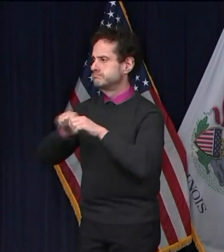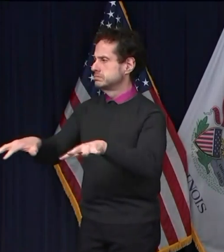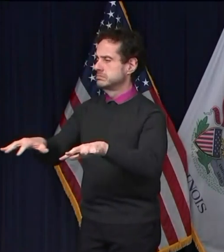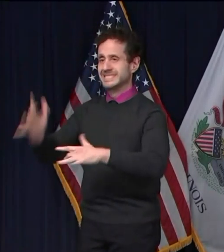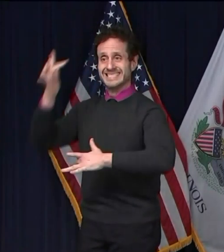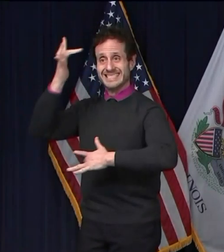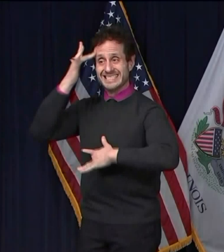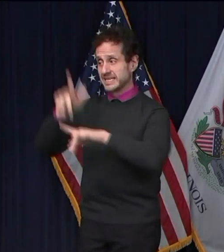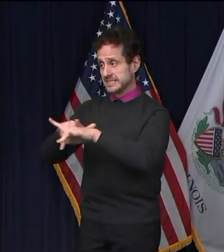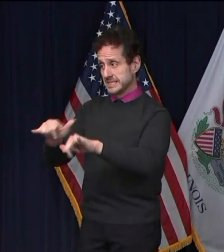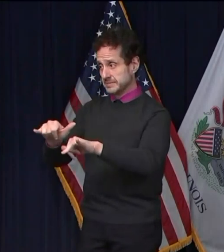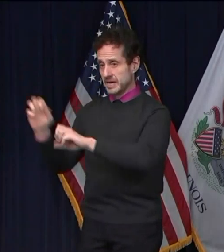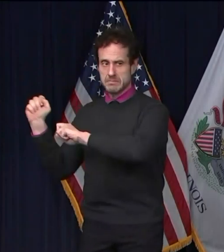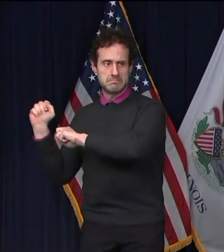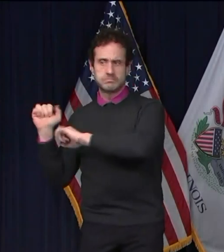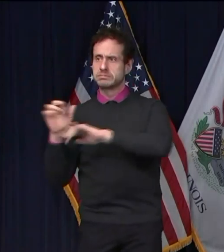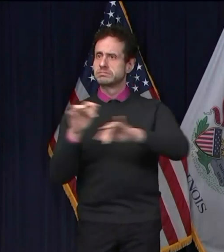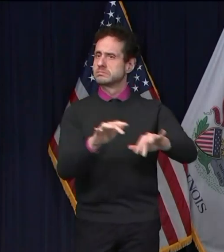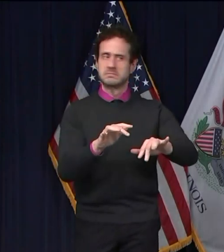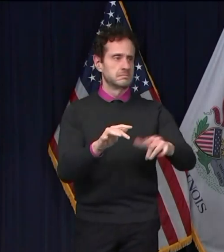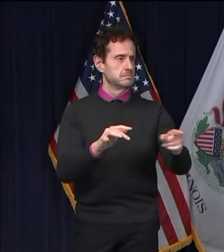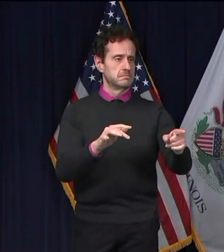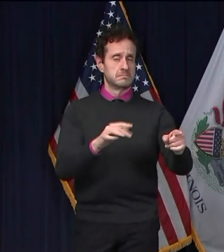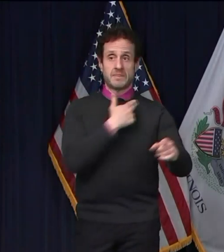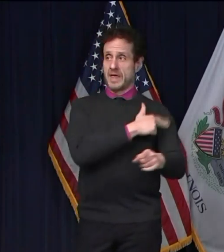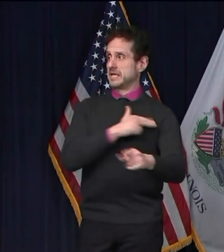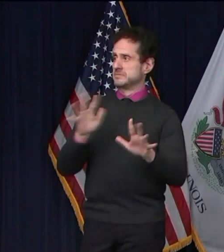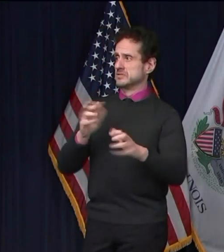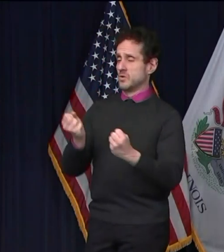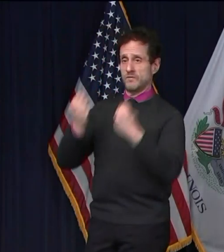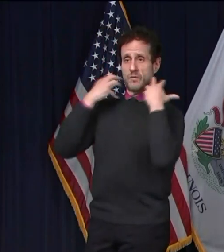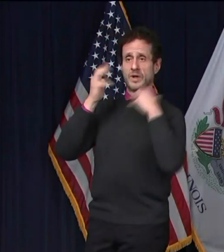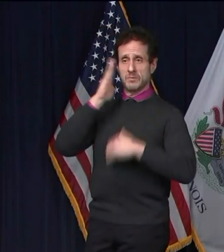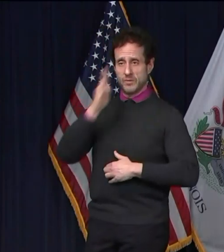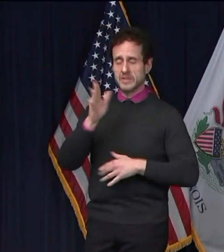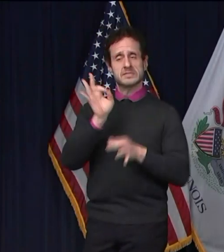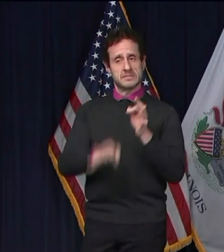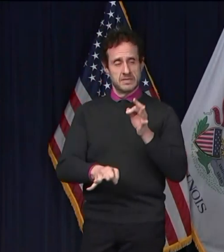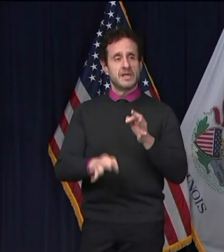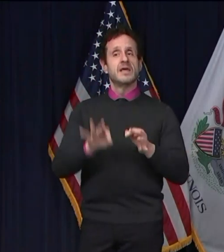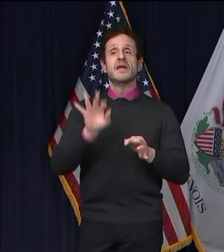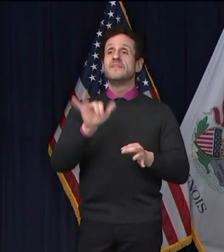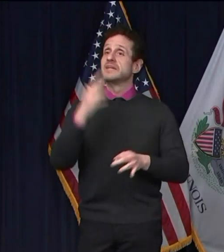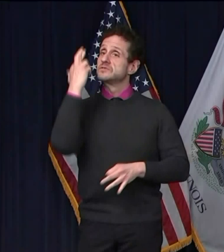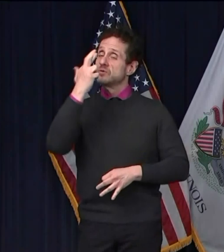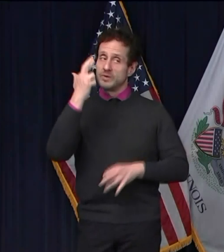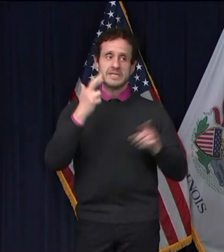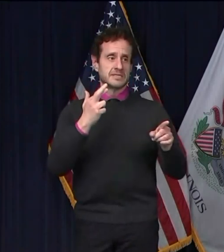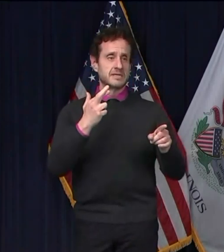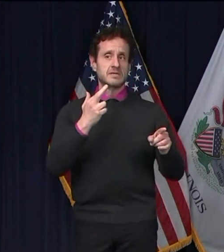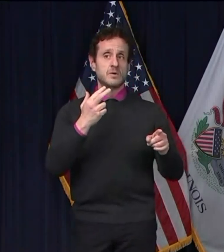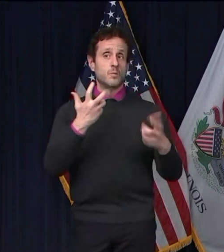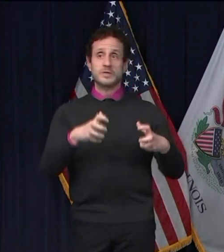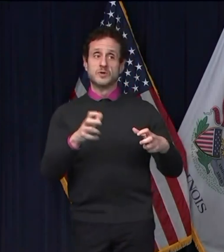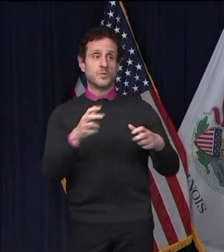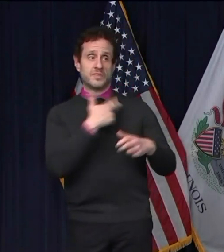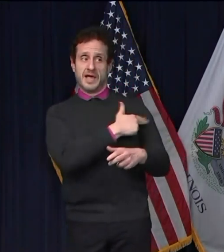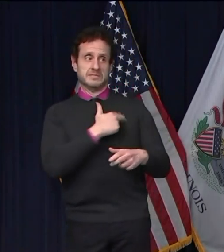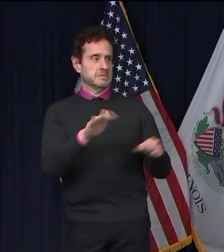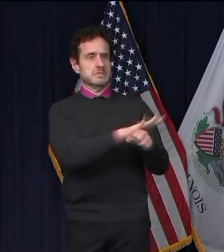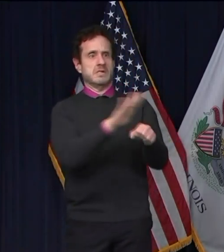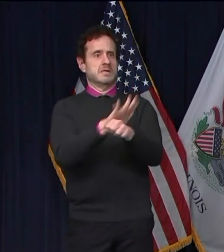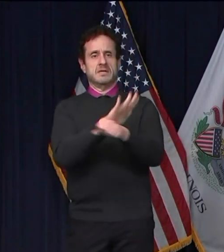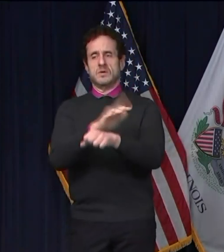at once. It's that simple. And that is why we are building up the necessary hospital capacity and alternate